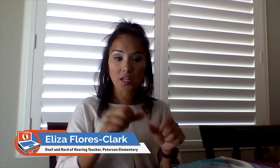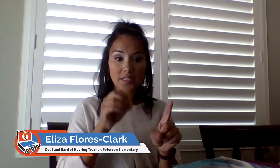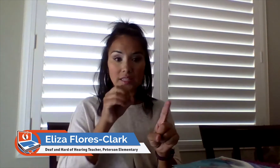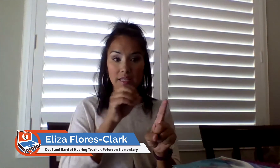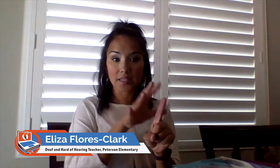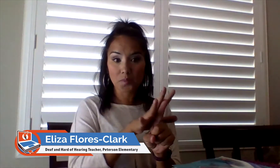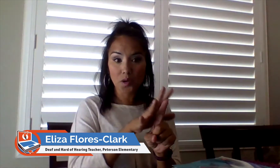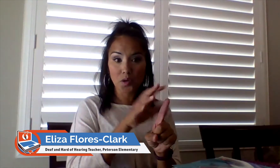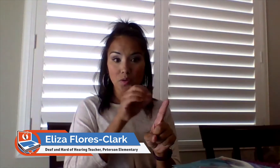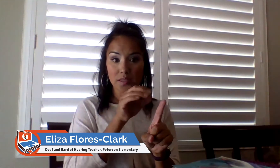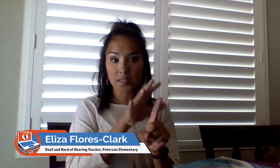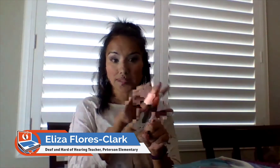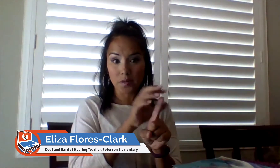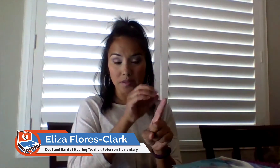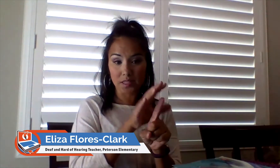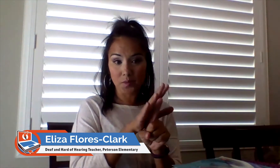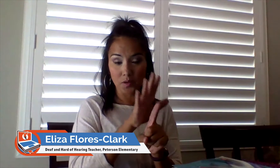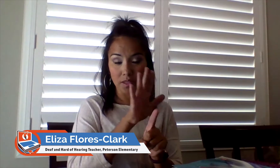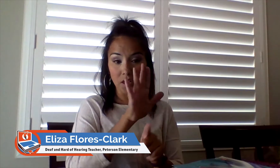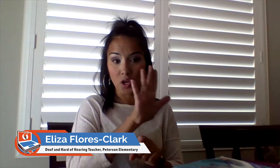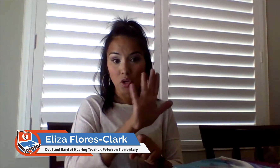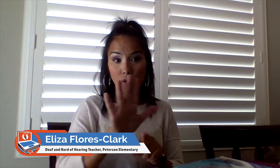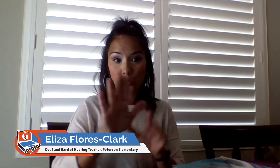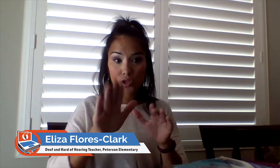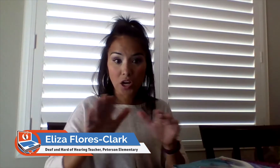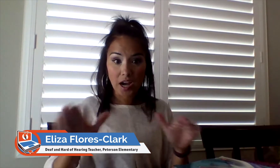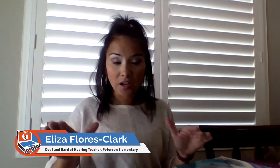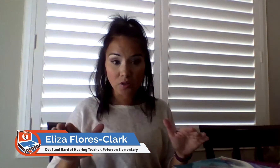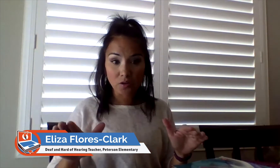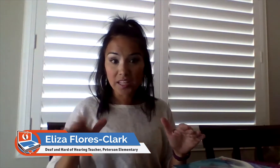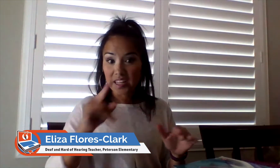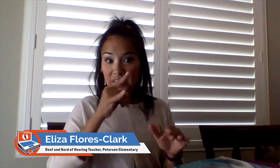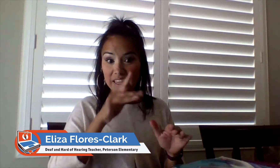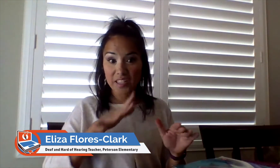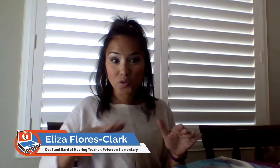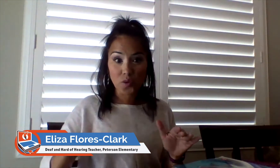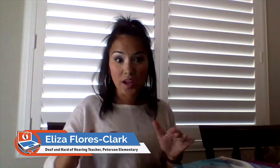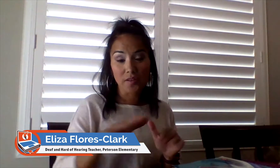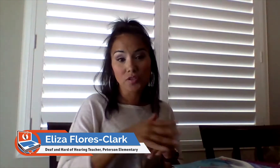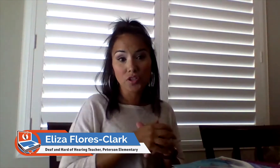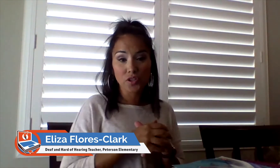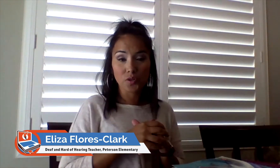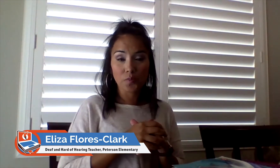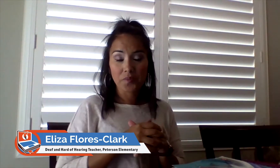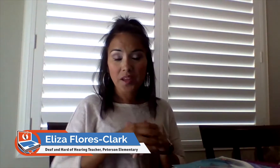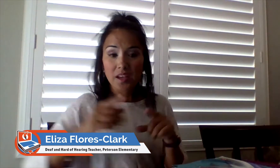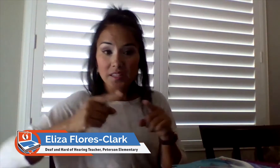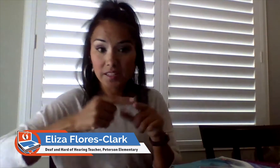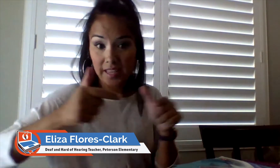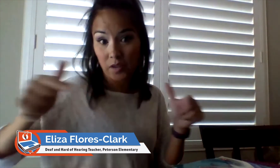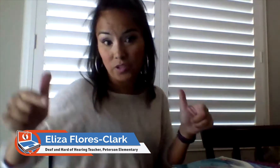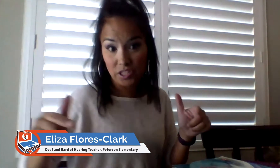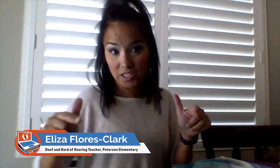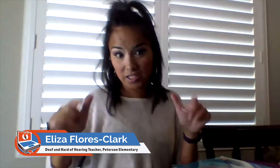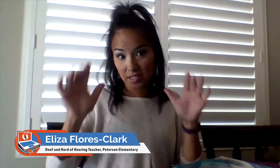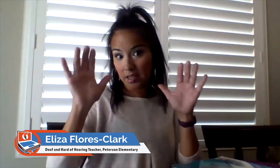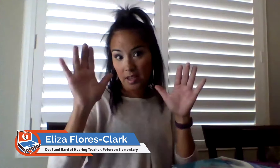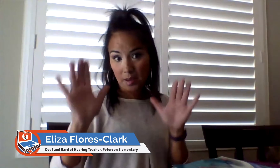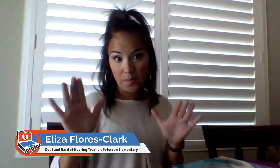Constantly exposing your child, the kids around you, to language is just amazing